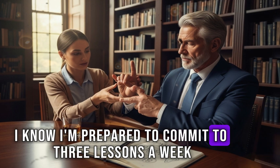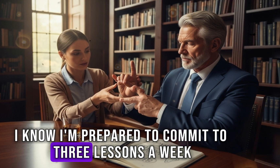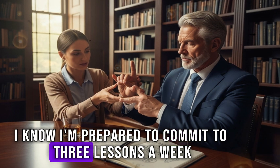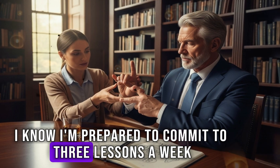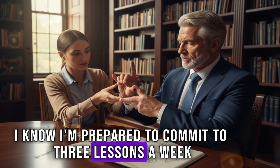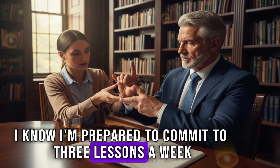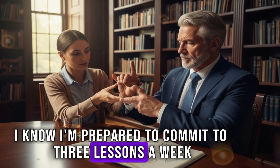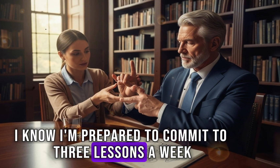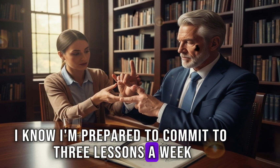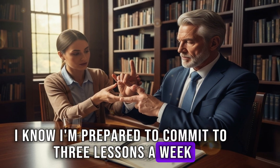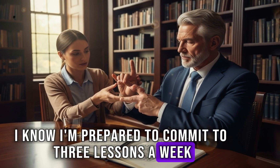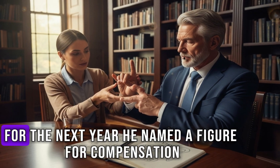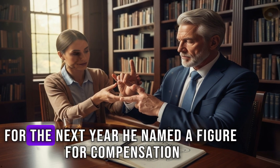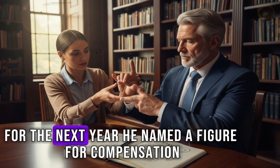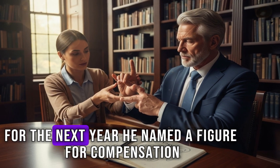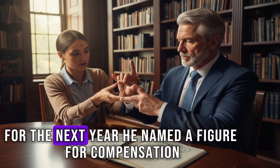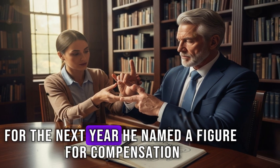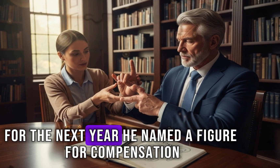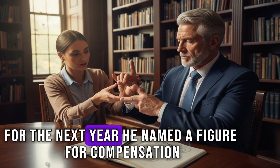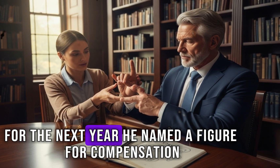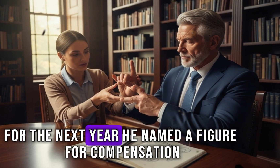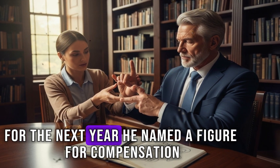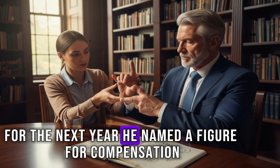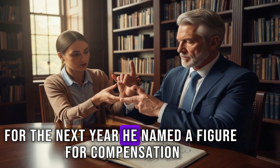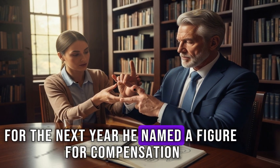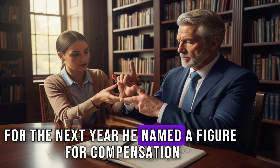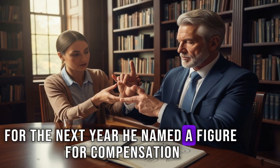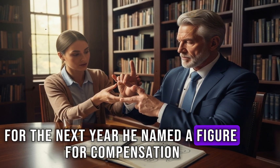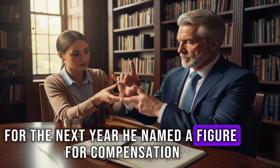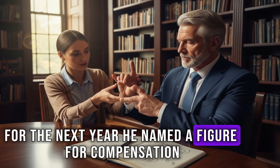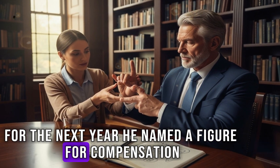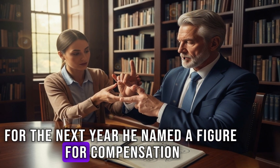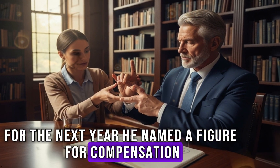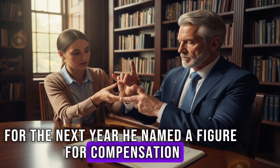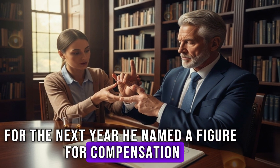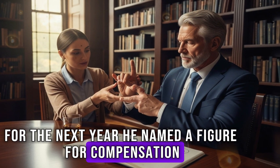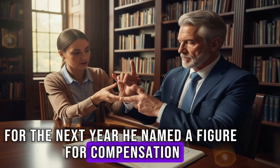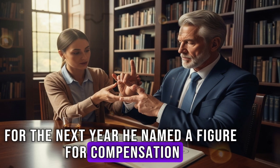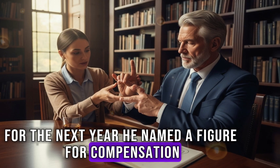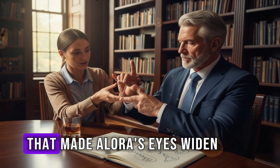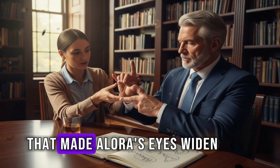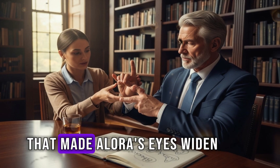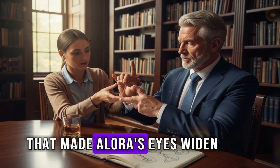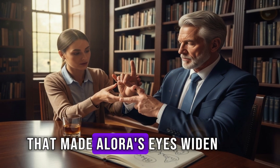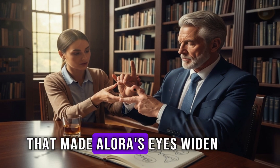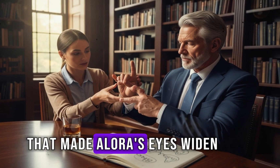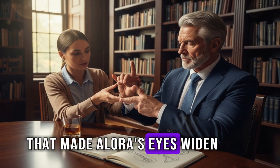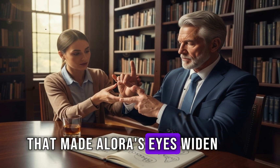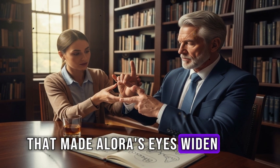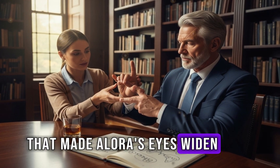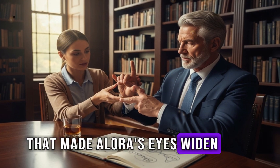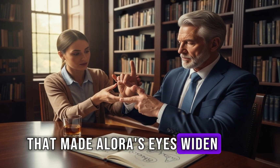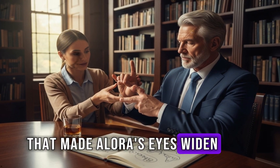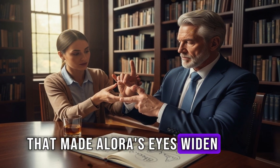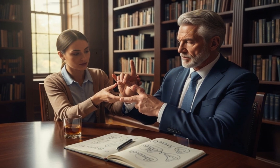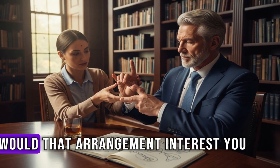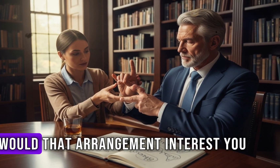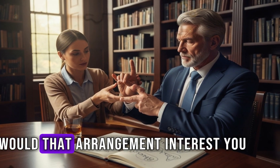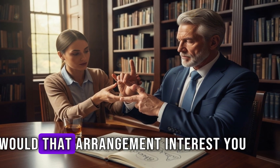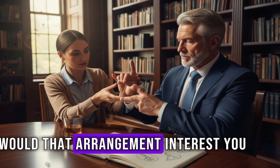3 lessons a week for the next year. He named a figure for compensation that made Elara's eyes widen. Would that